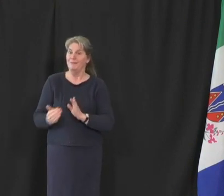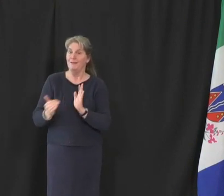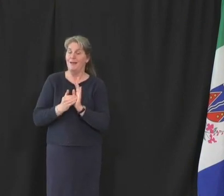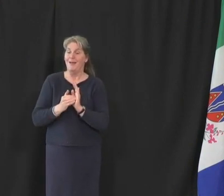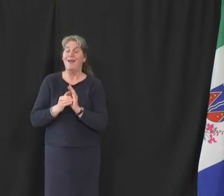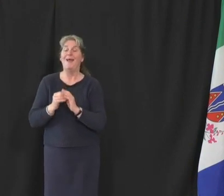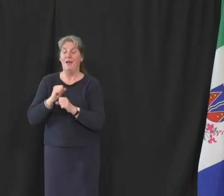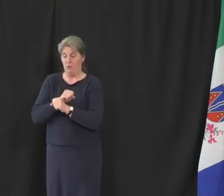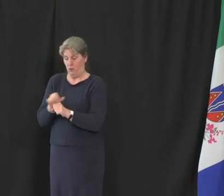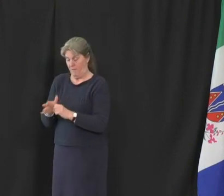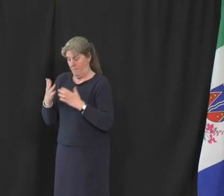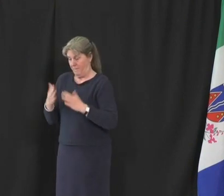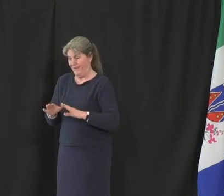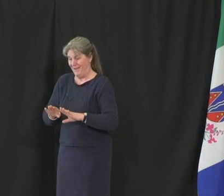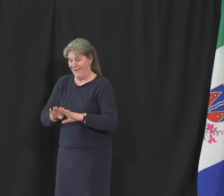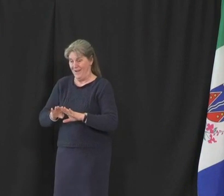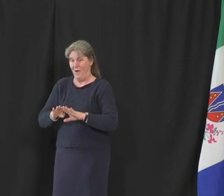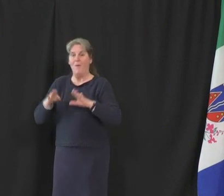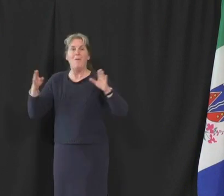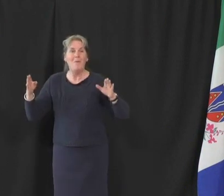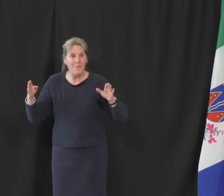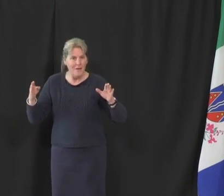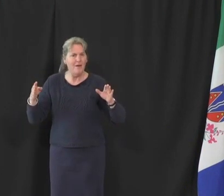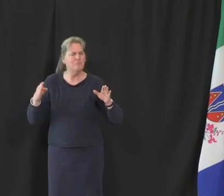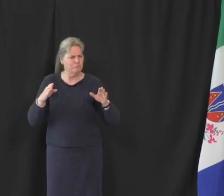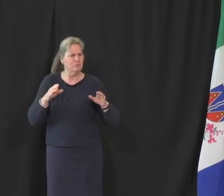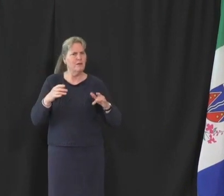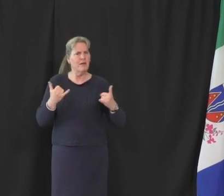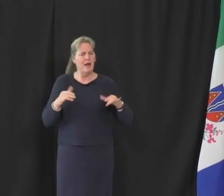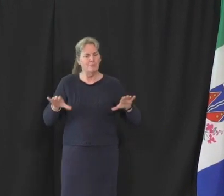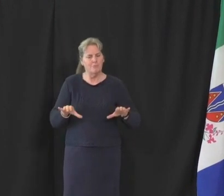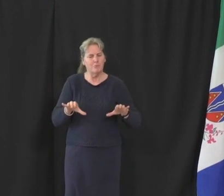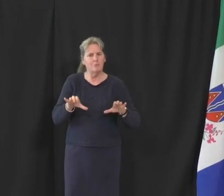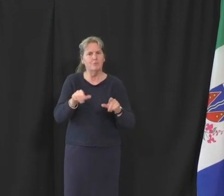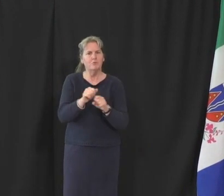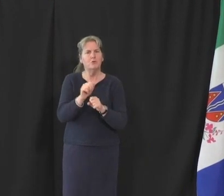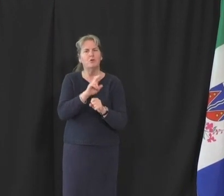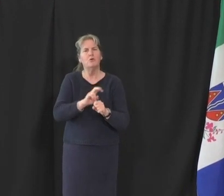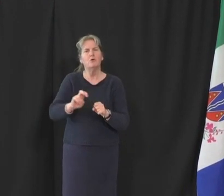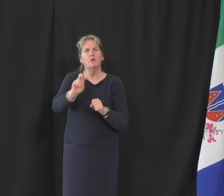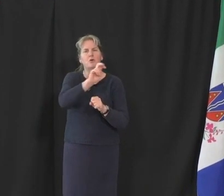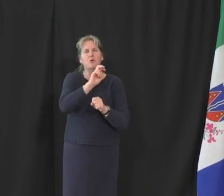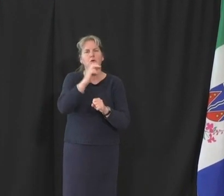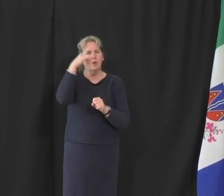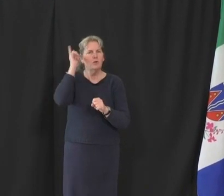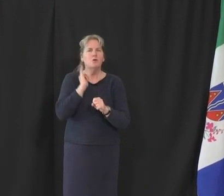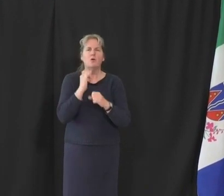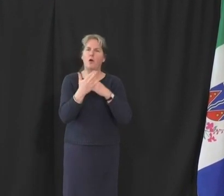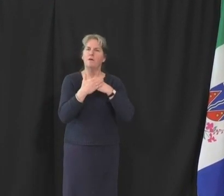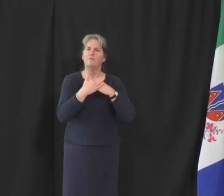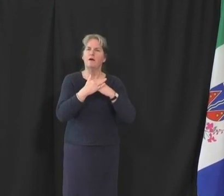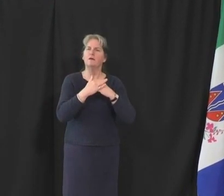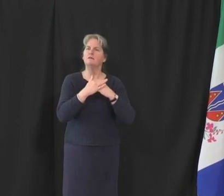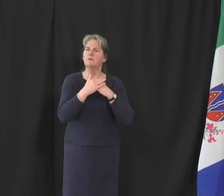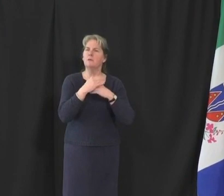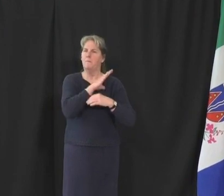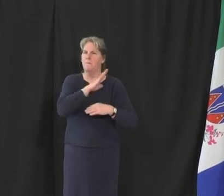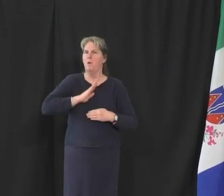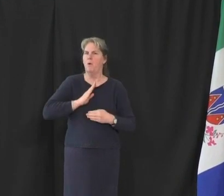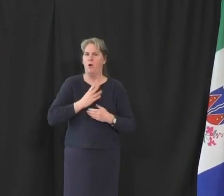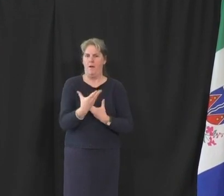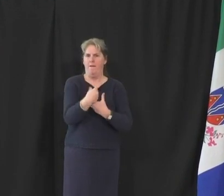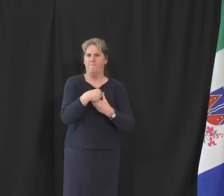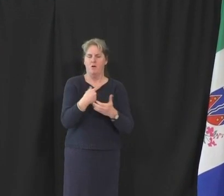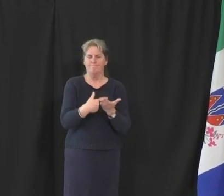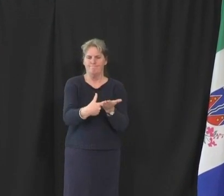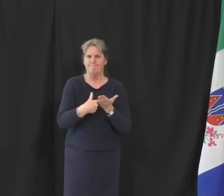lifted, including work being done by the new Yukon Tourism Advisory Board, which